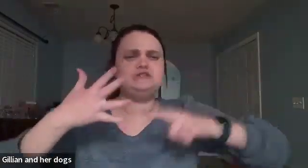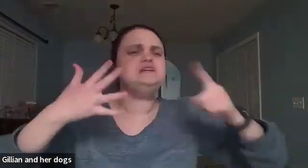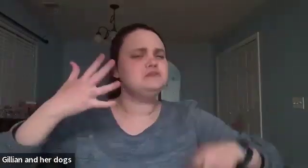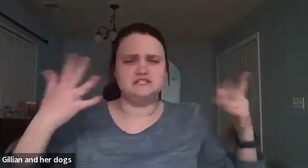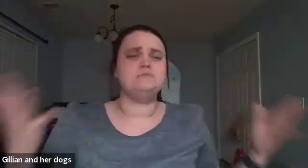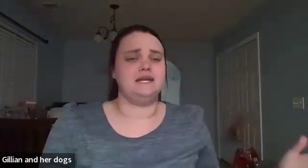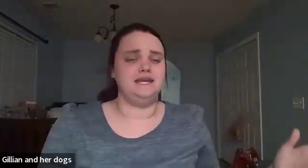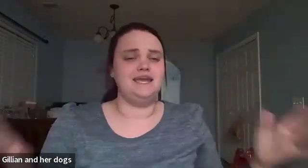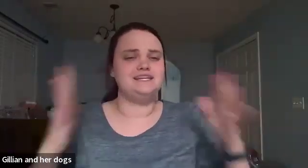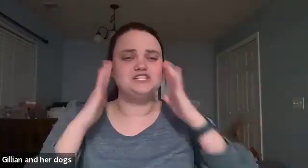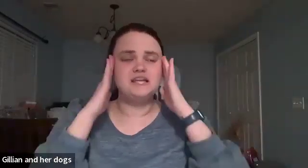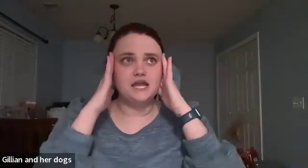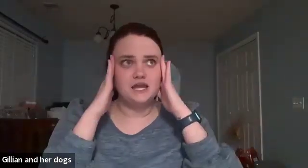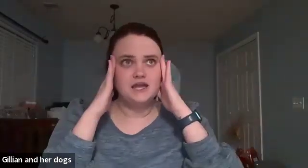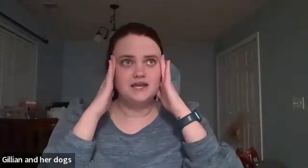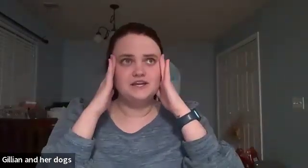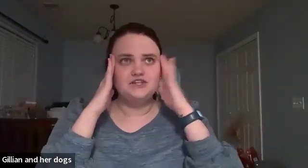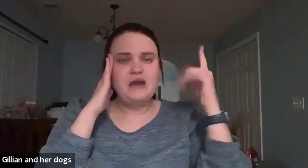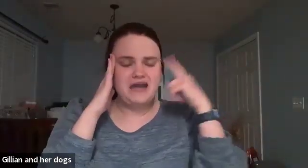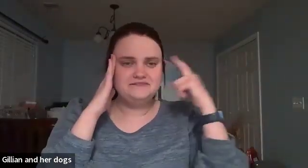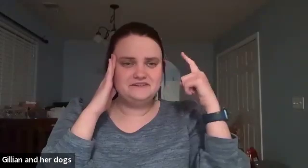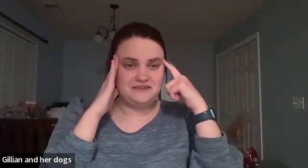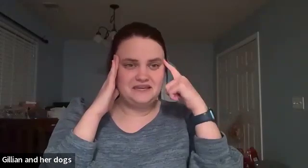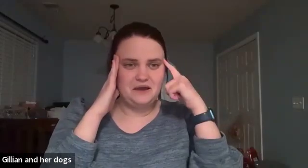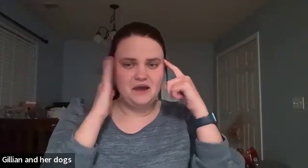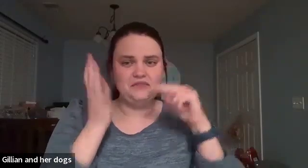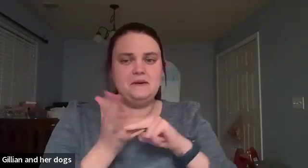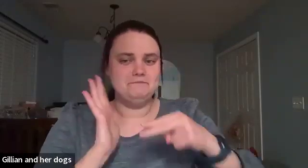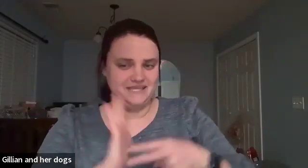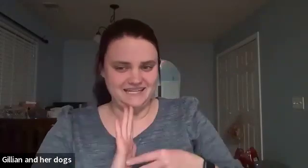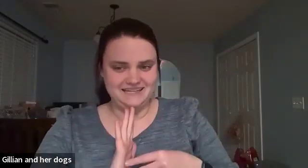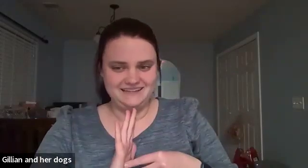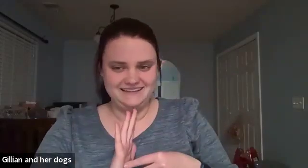there's literally so many. And it's just like, you have to think about the meaning.